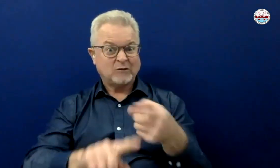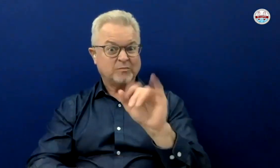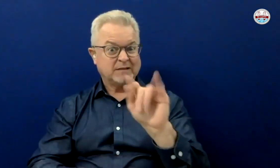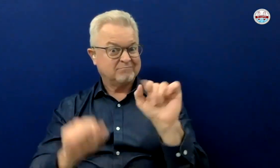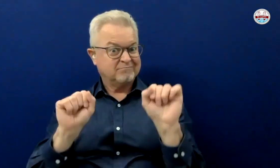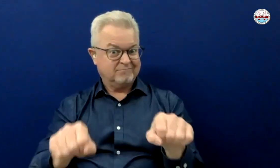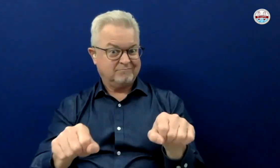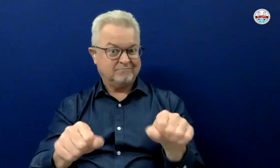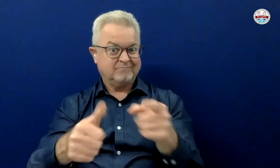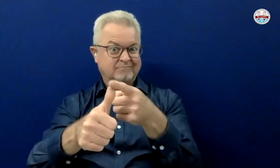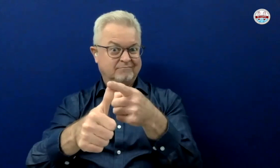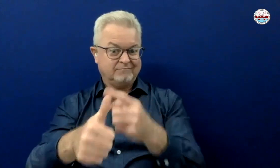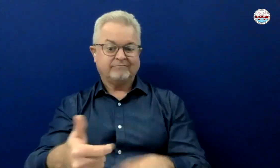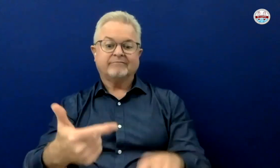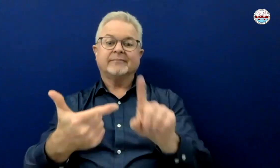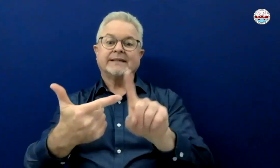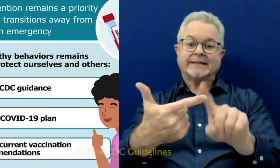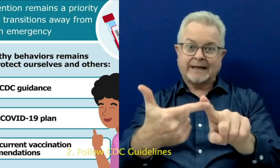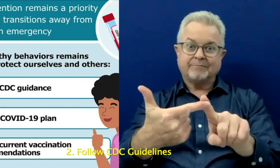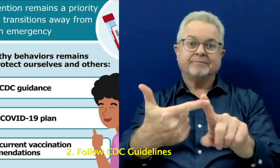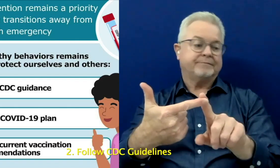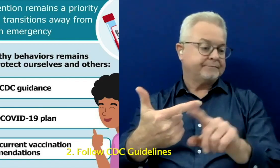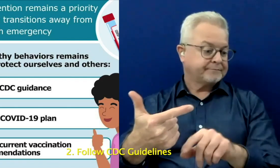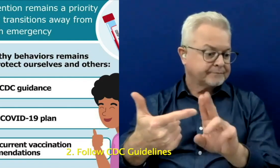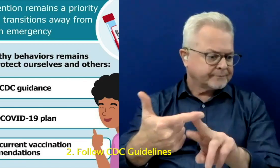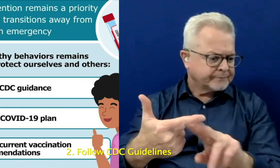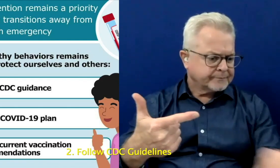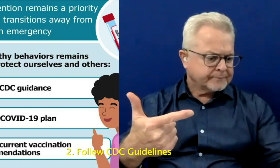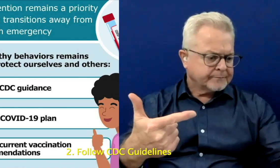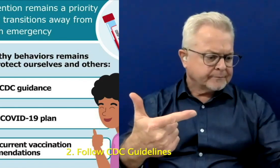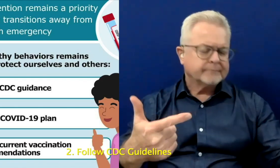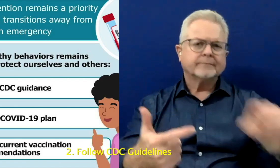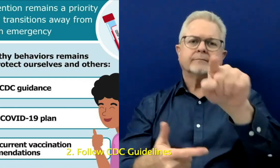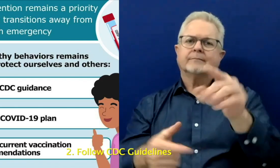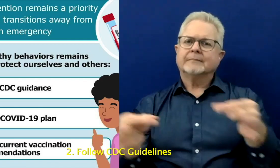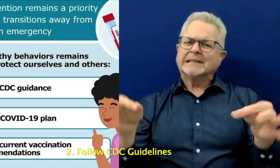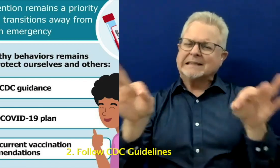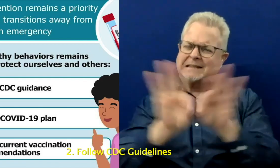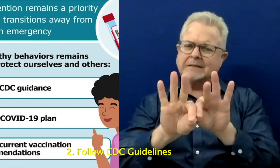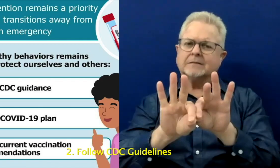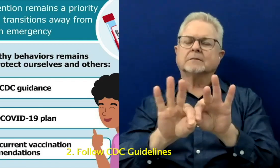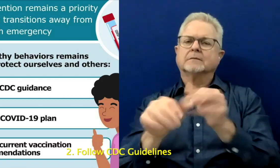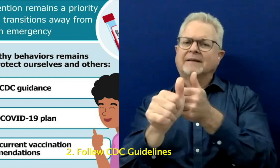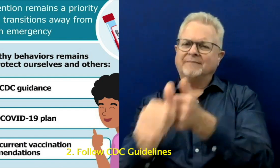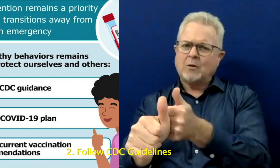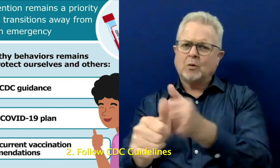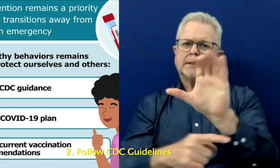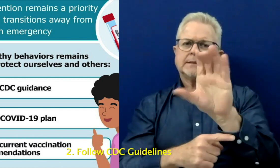still contract it and you can still die from it and you can still get sick from it, either or. It is important